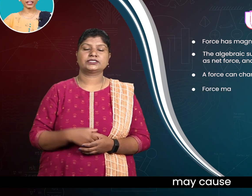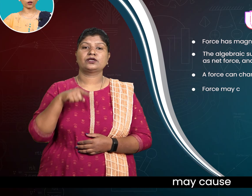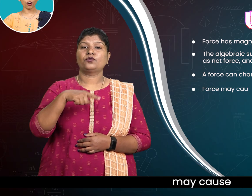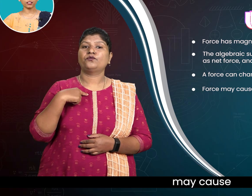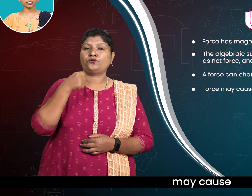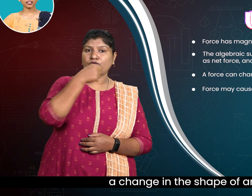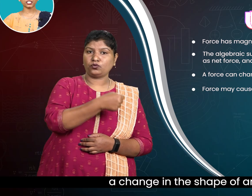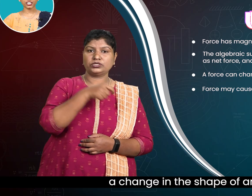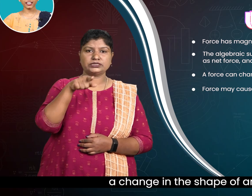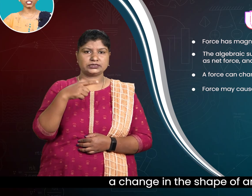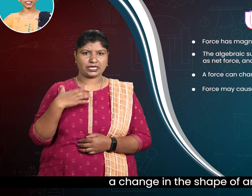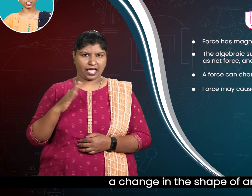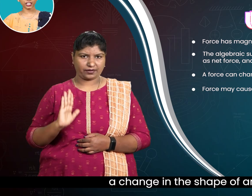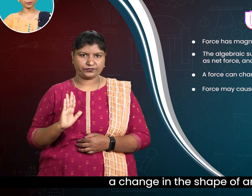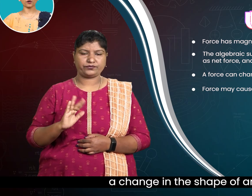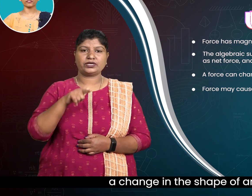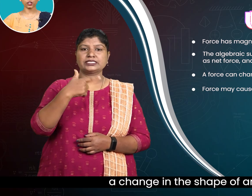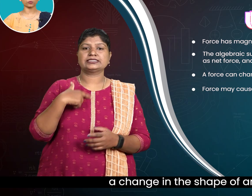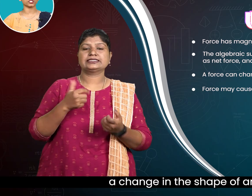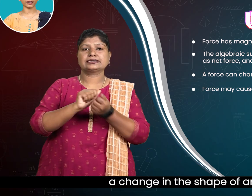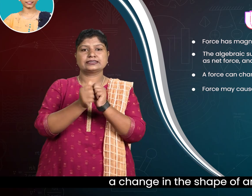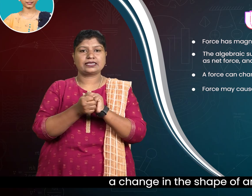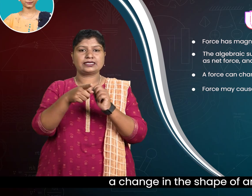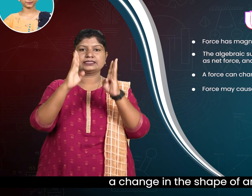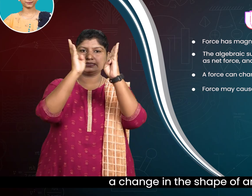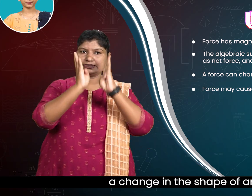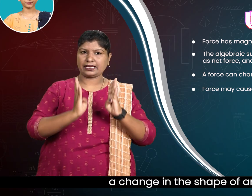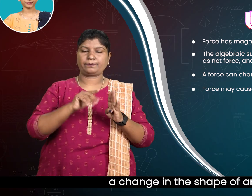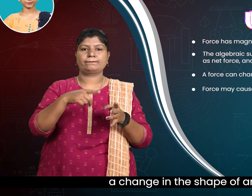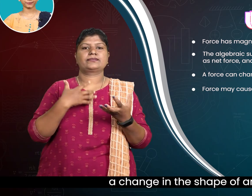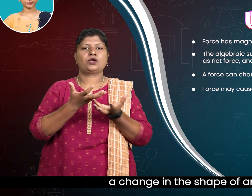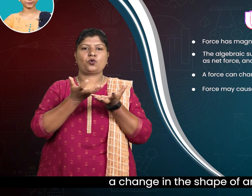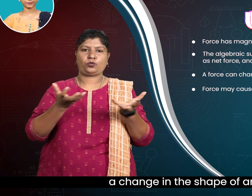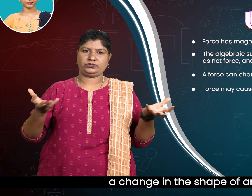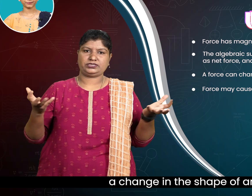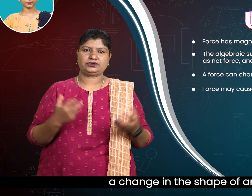Force may cause a change in the shape of an object.